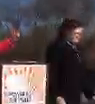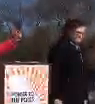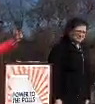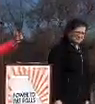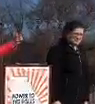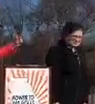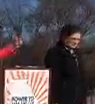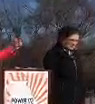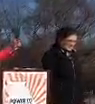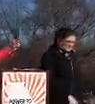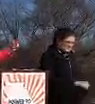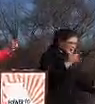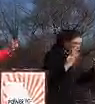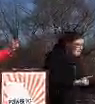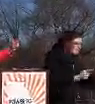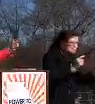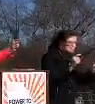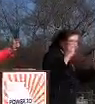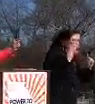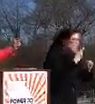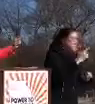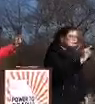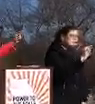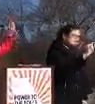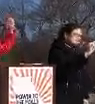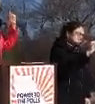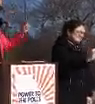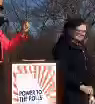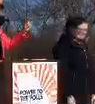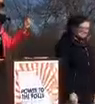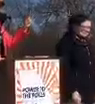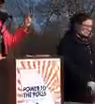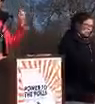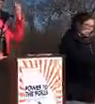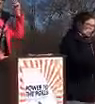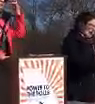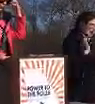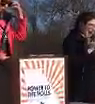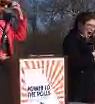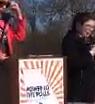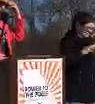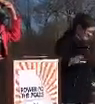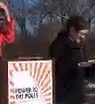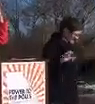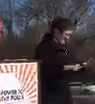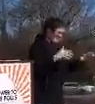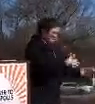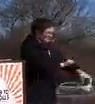It doesn't happen automatically. It demands our action and